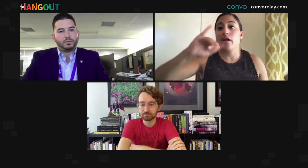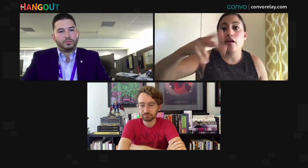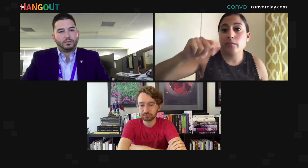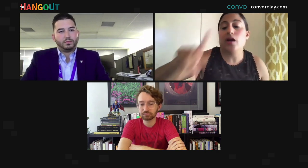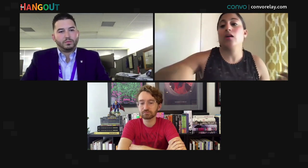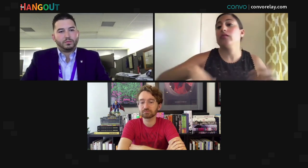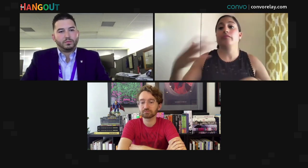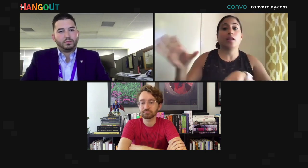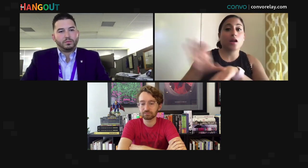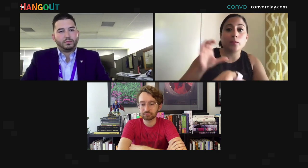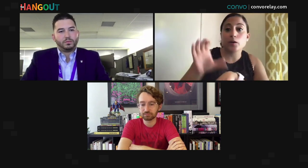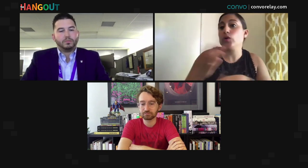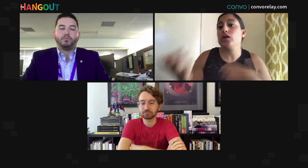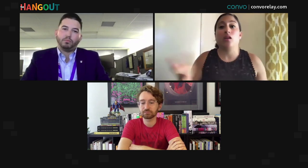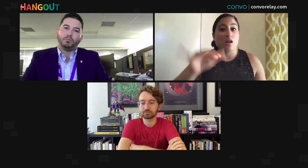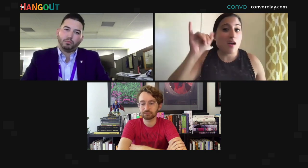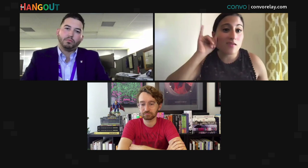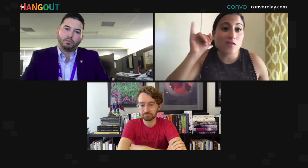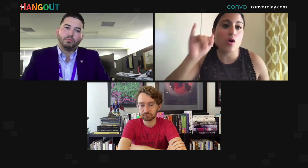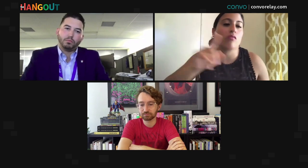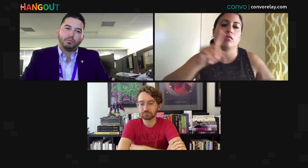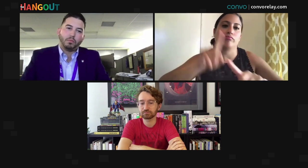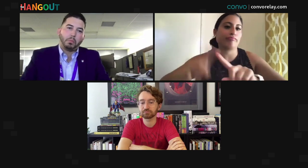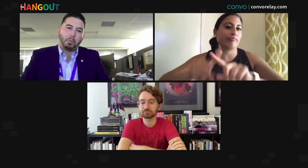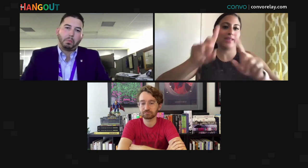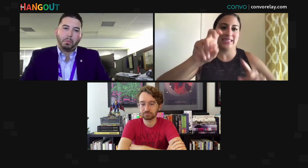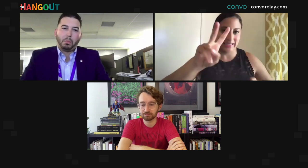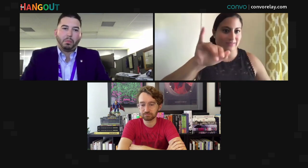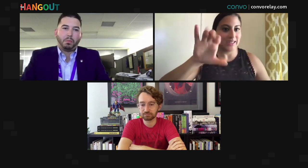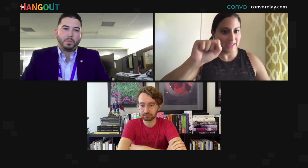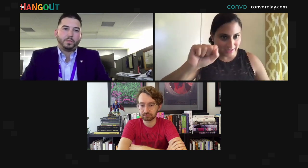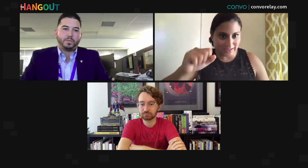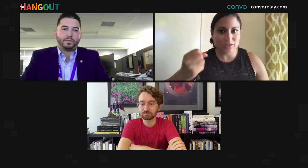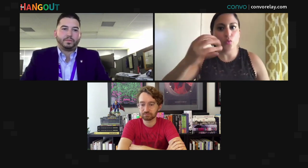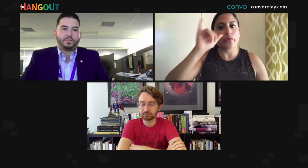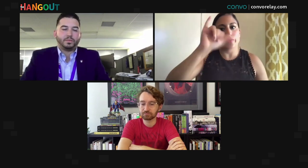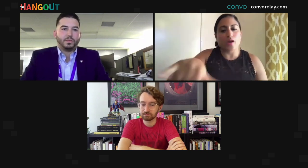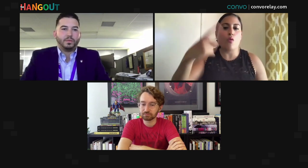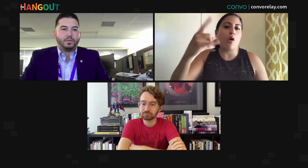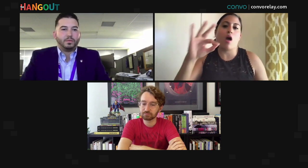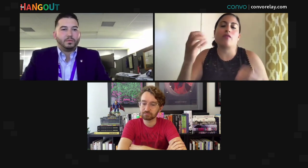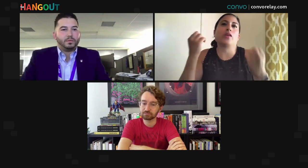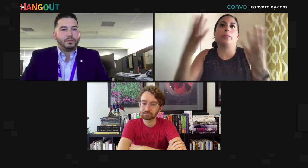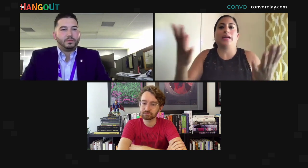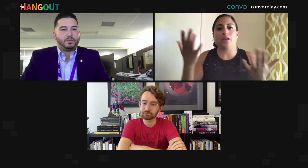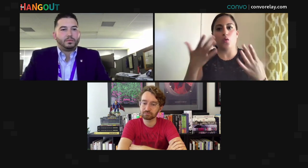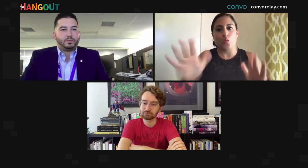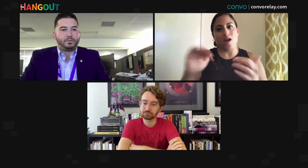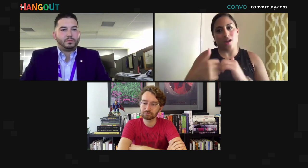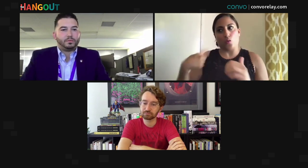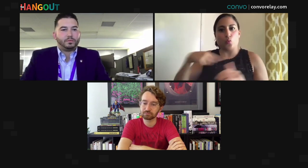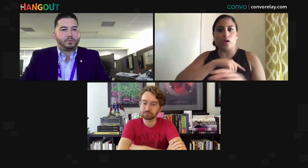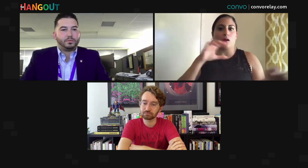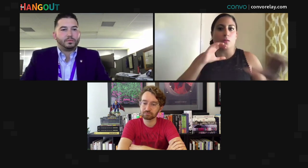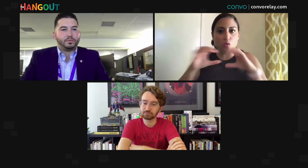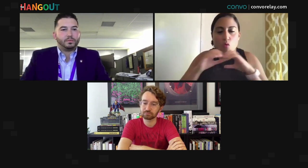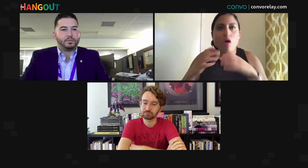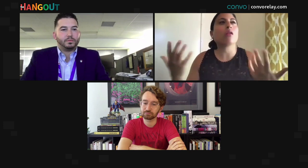federal interpreters ready on the iPads, on the computer, the iPhones. There were so many different devices that we could use. And that was